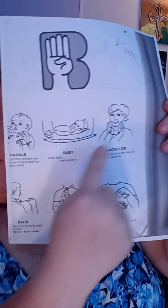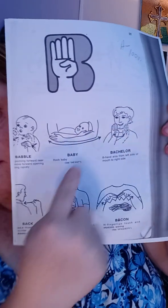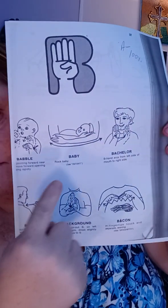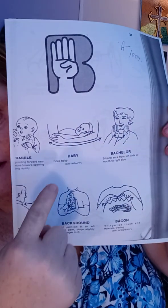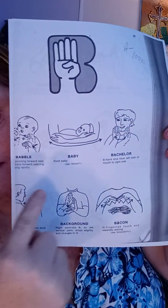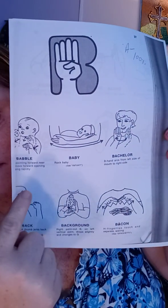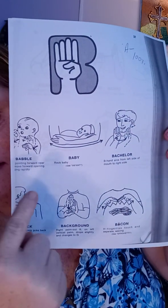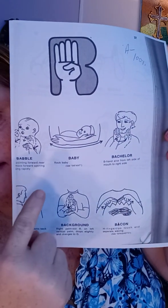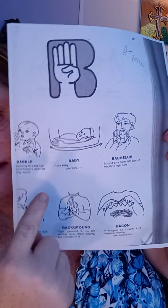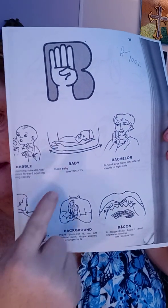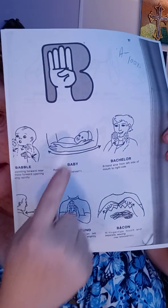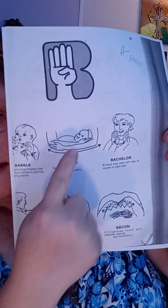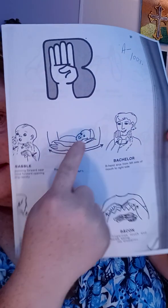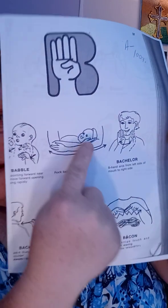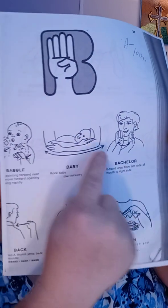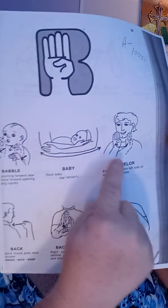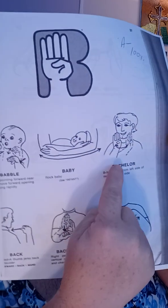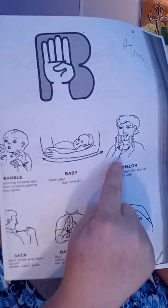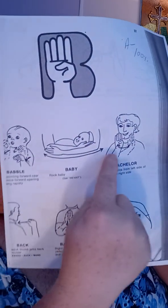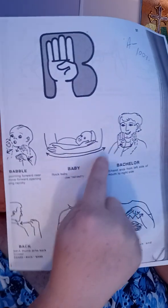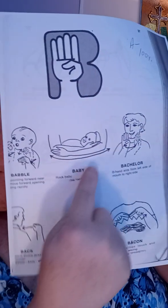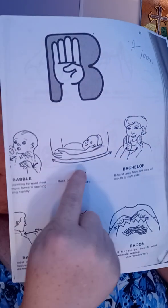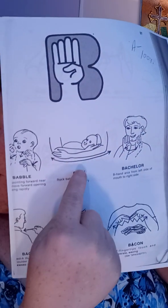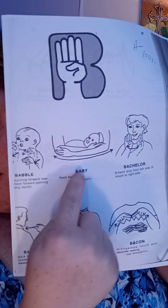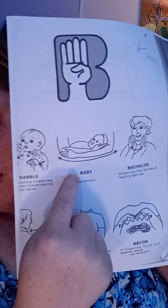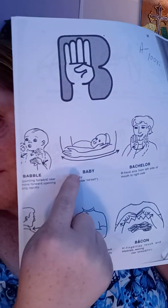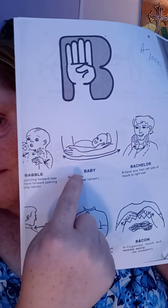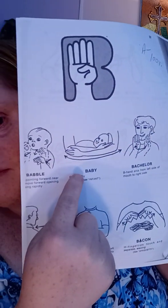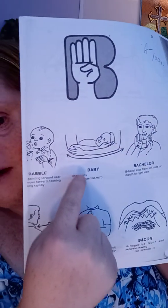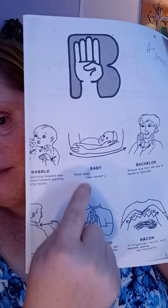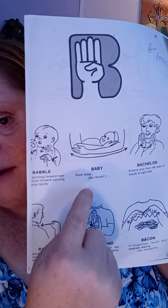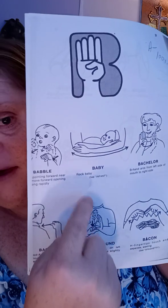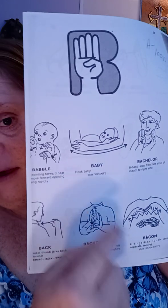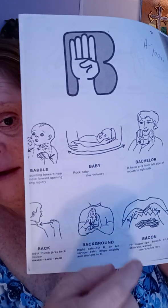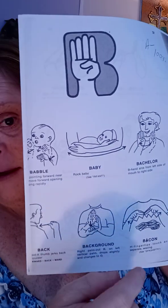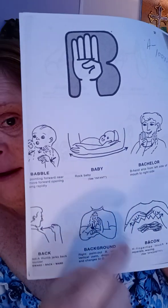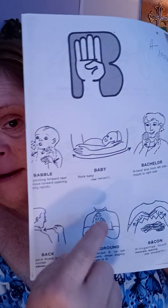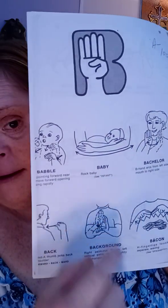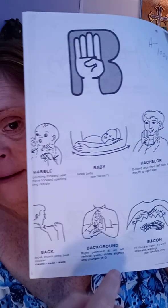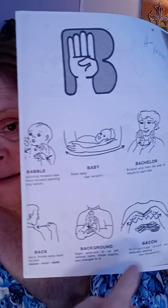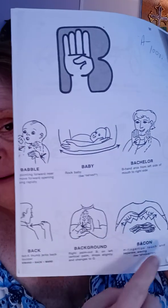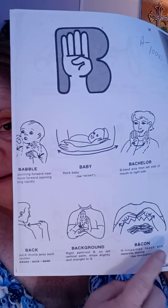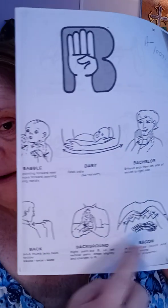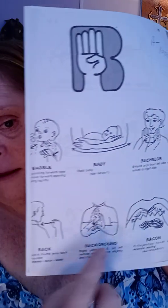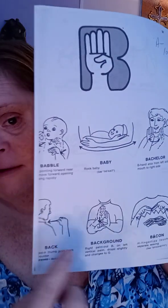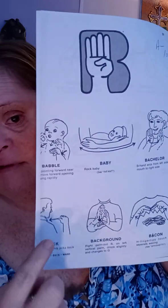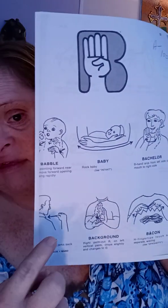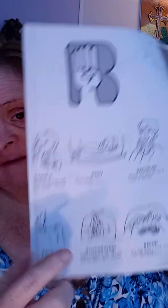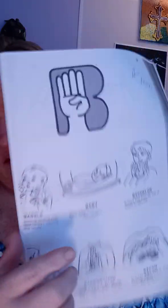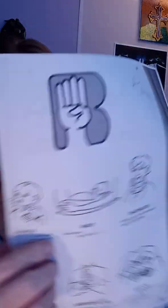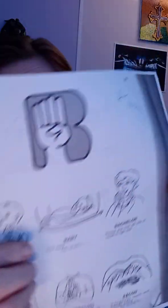for baby. That's an arm for baby. You know, stuff like